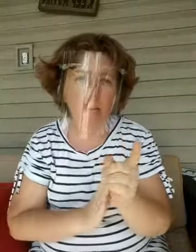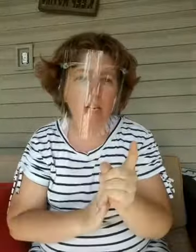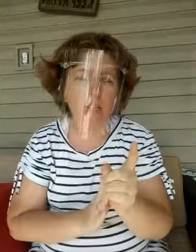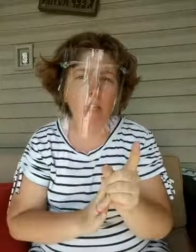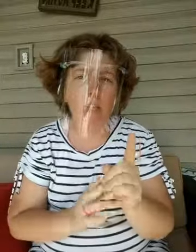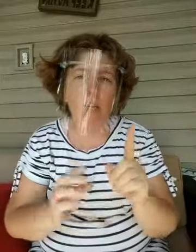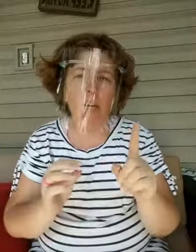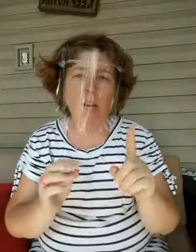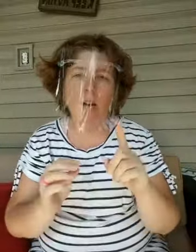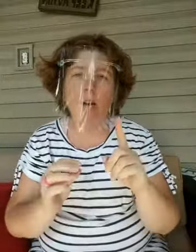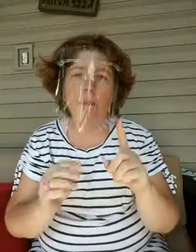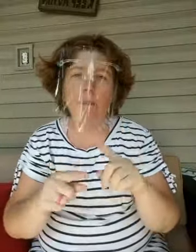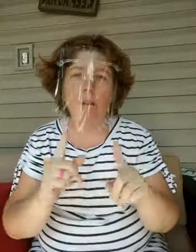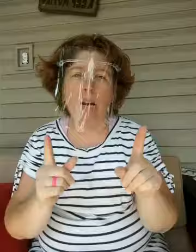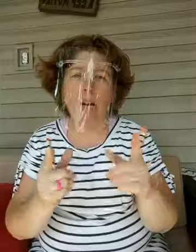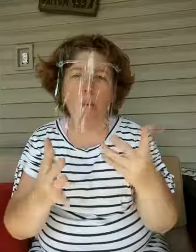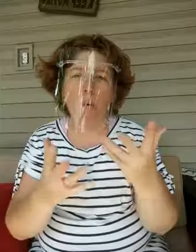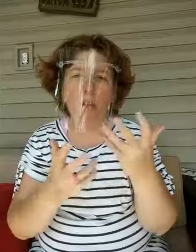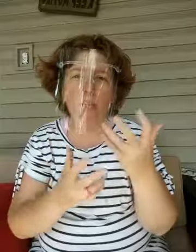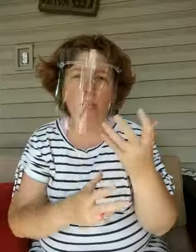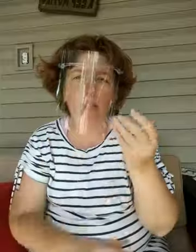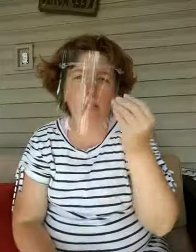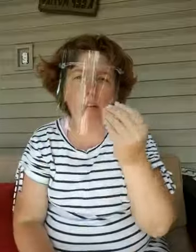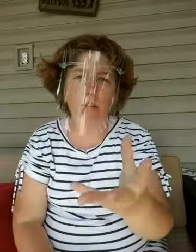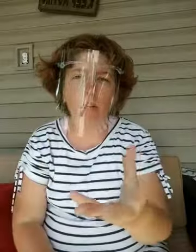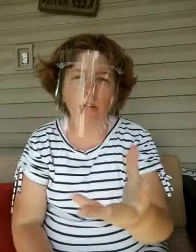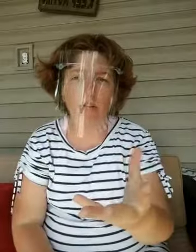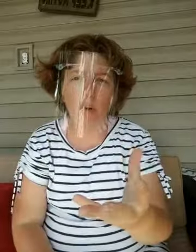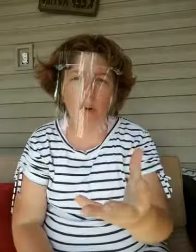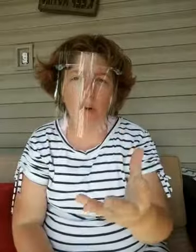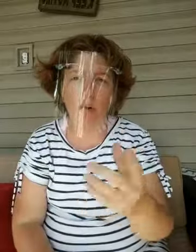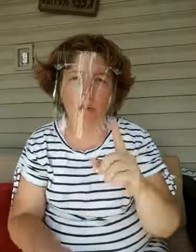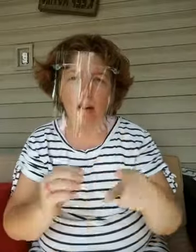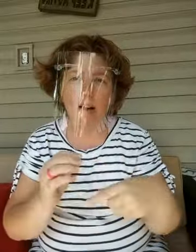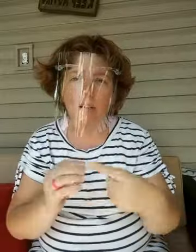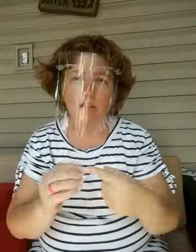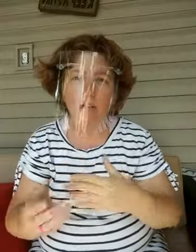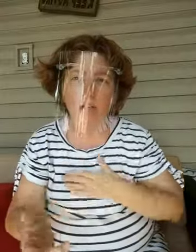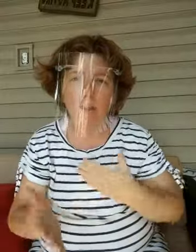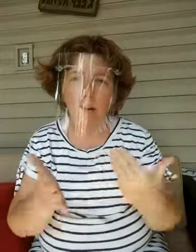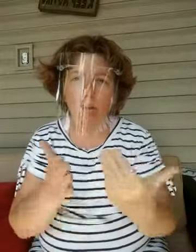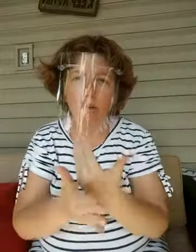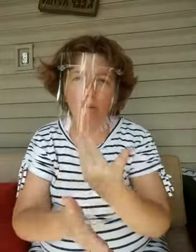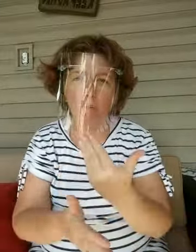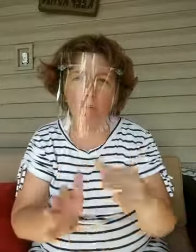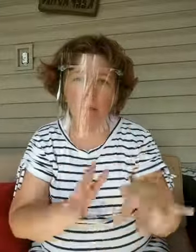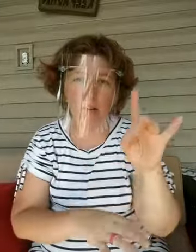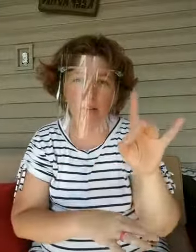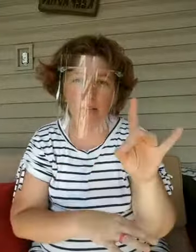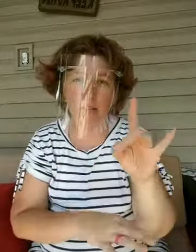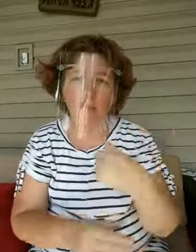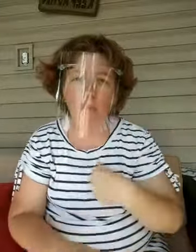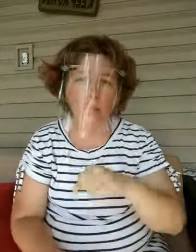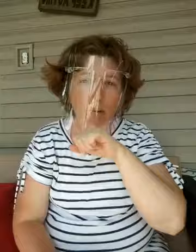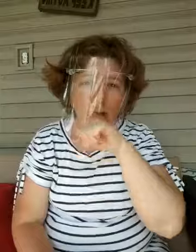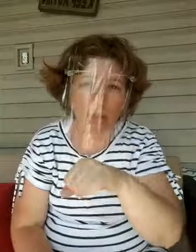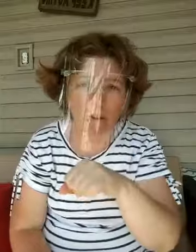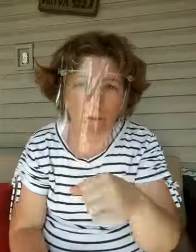minute, but I wanted to let you guys know about my new find, which I'm in love with,